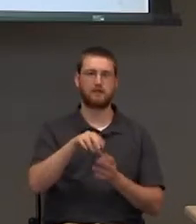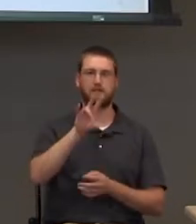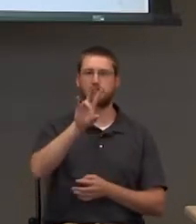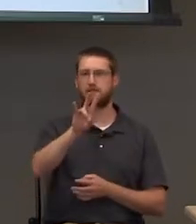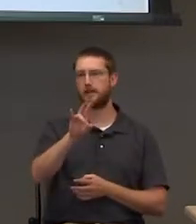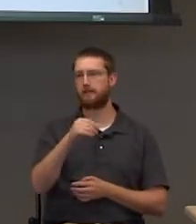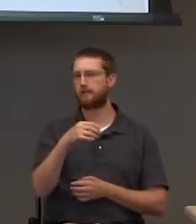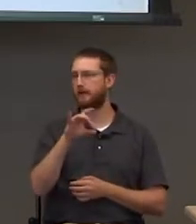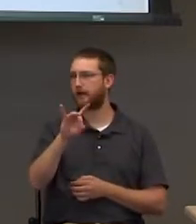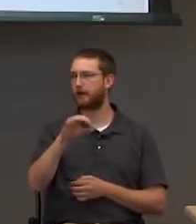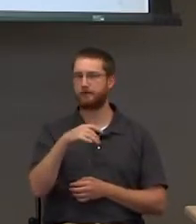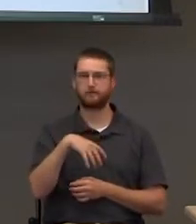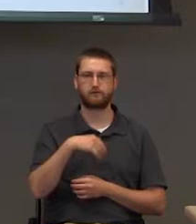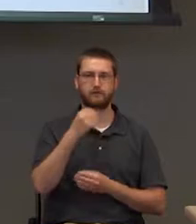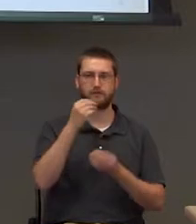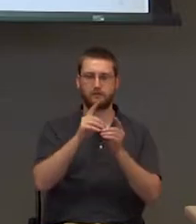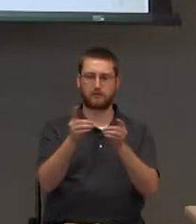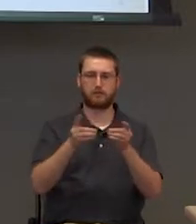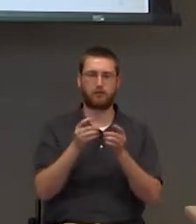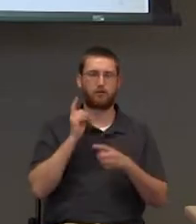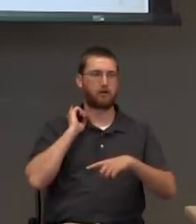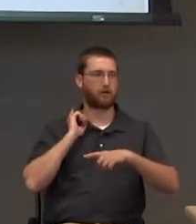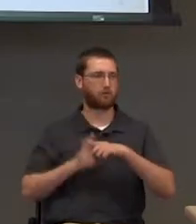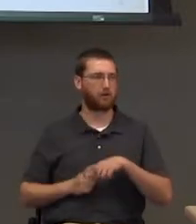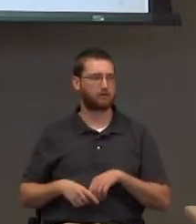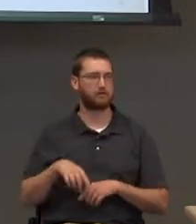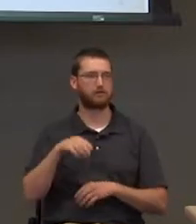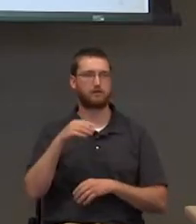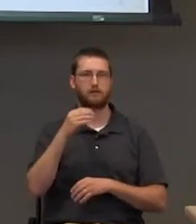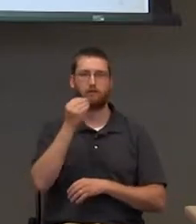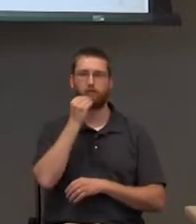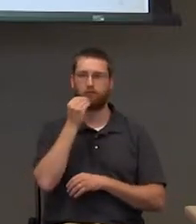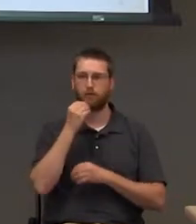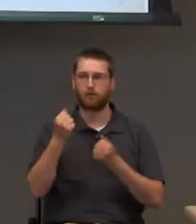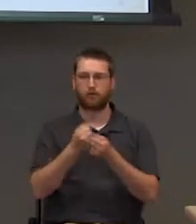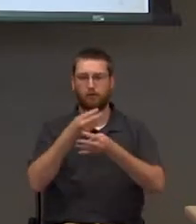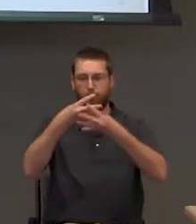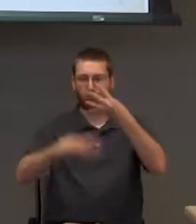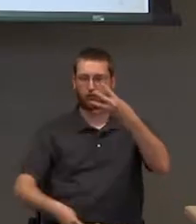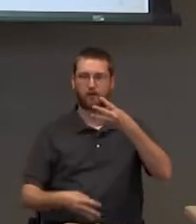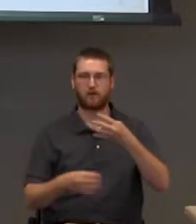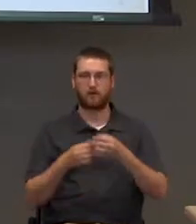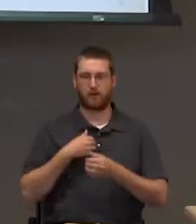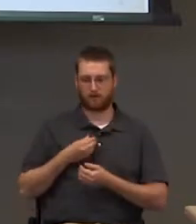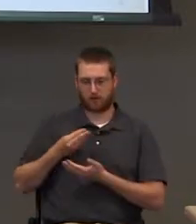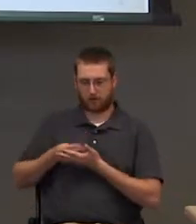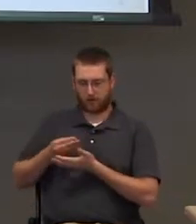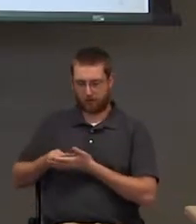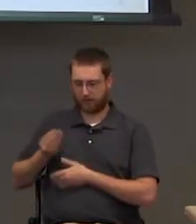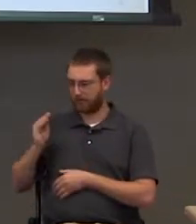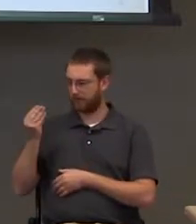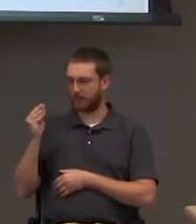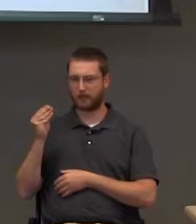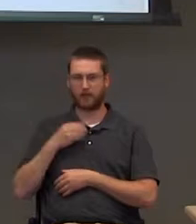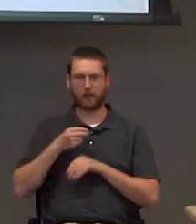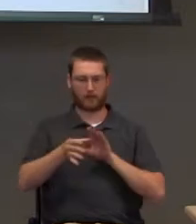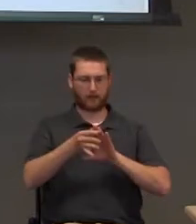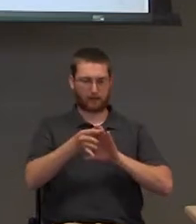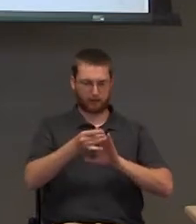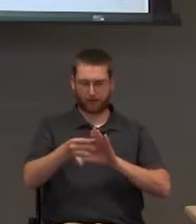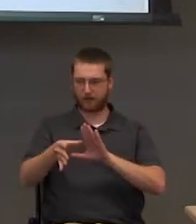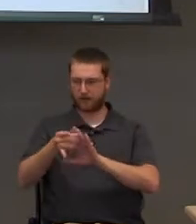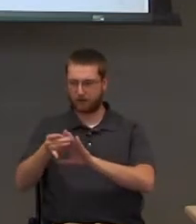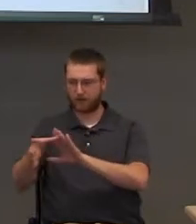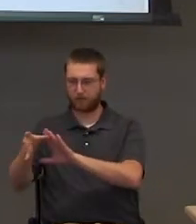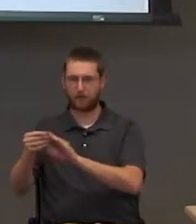and you're not going to go in and order all. The reality is you only have a certain amount of money to be able to buy your dinner, and so you're going to pick your appetizer, your entree,